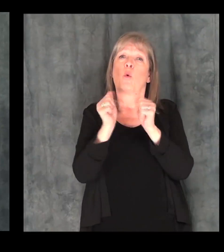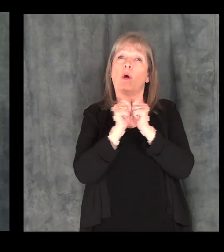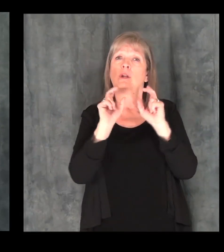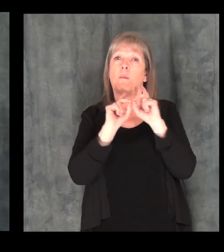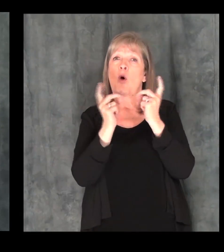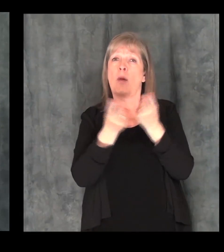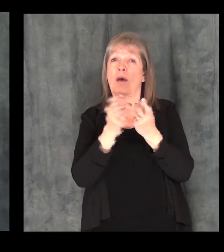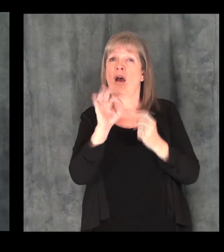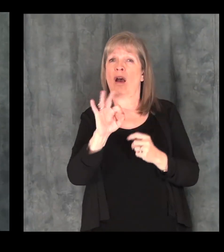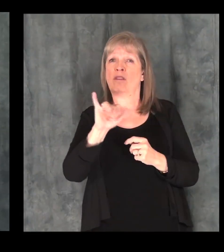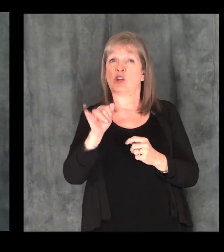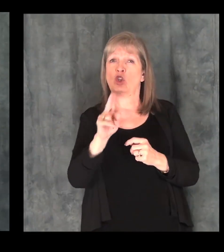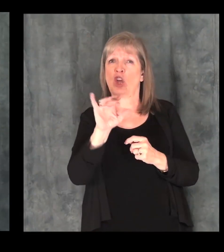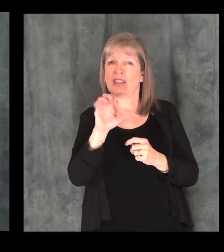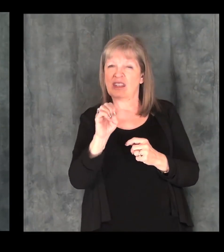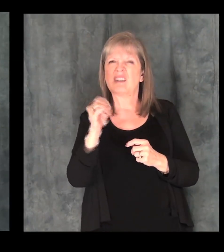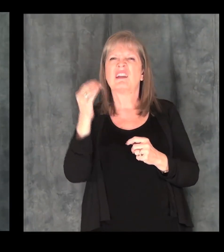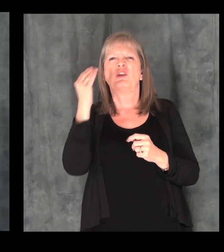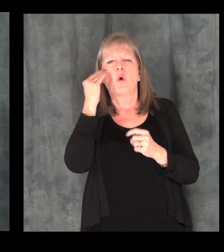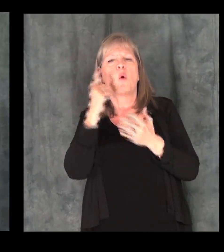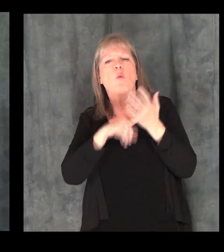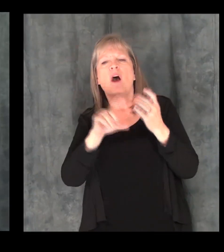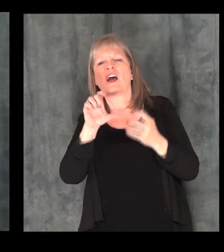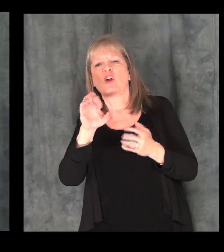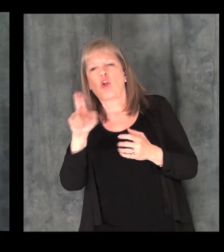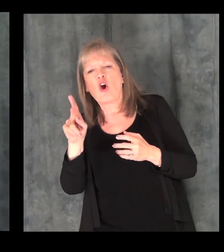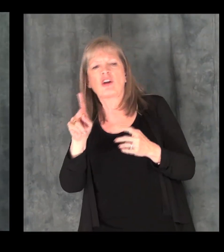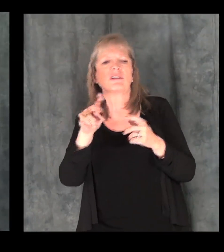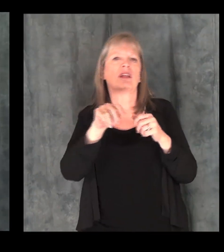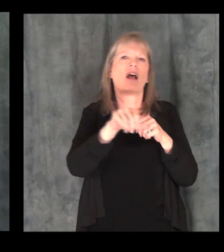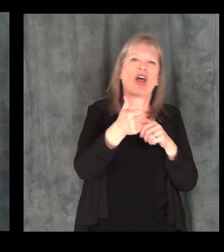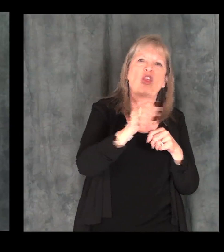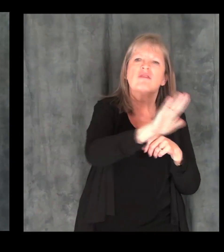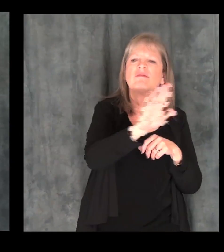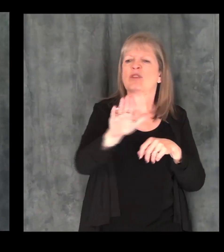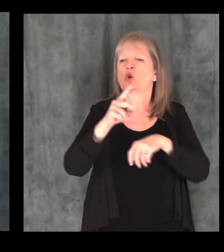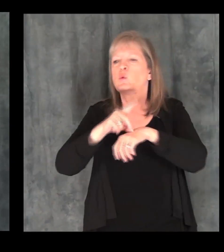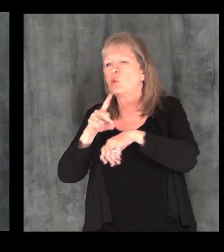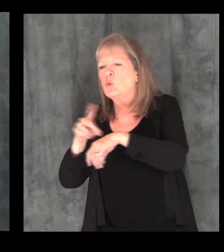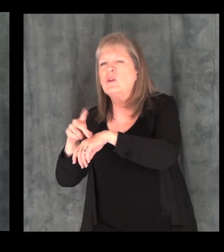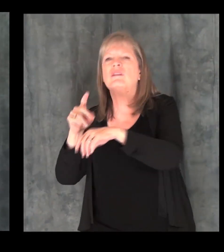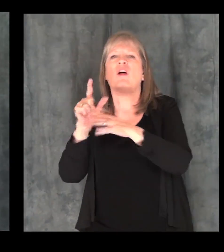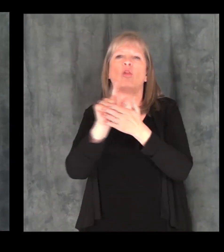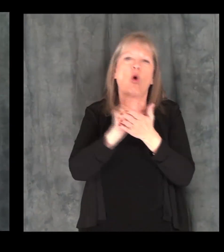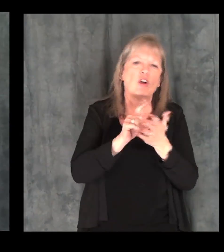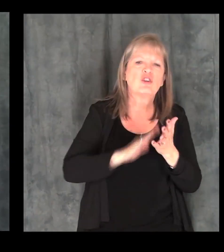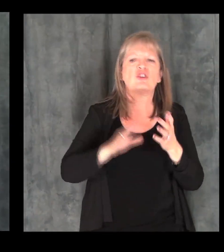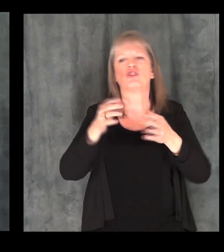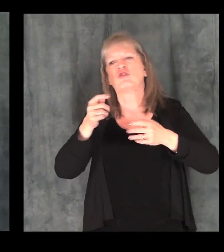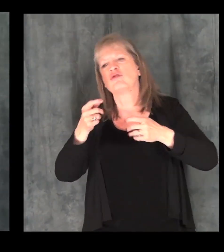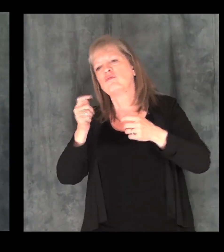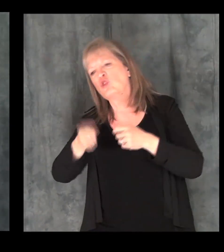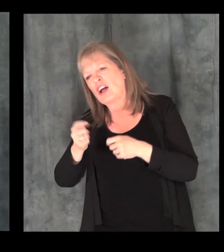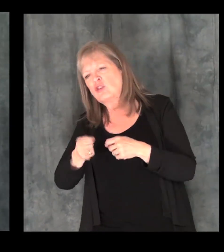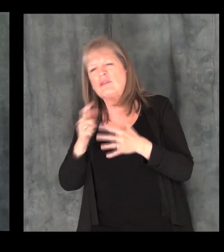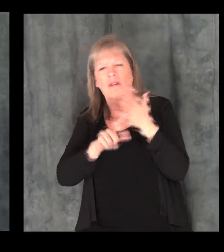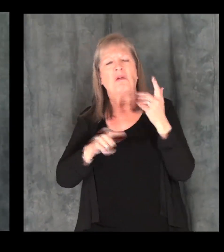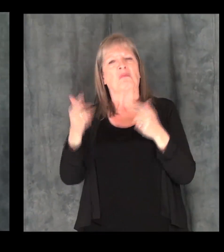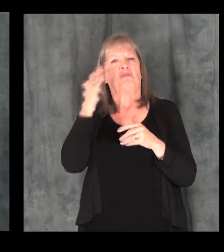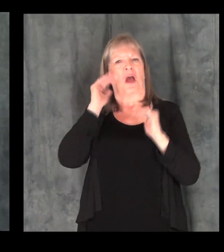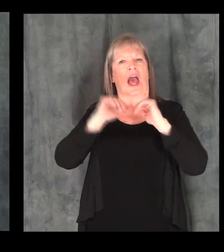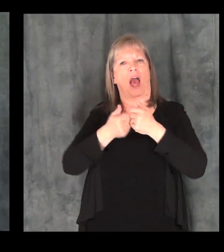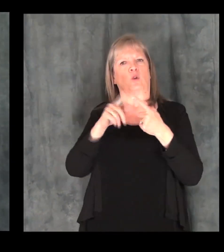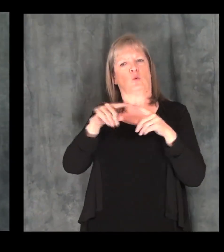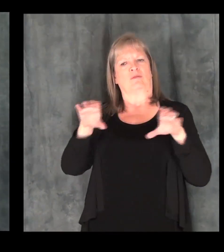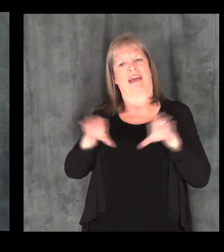familiar, worked as clerks and in other roles, who were able to act in the role of barristers and judges and so on. So we conducted